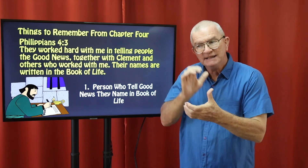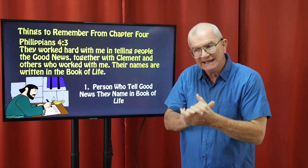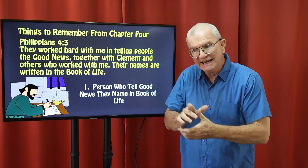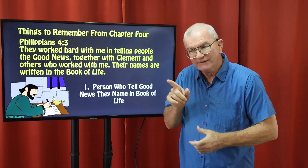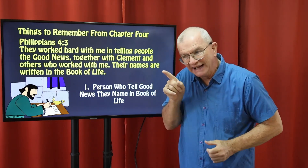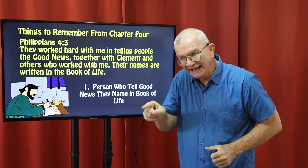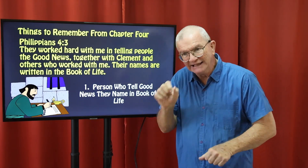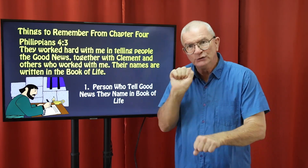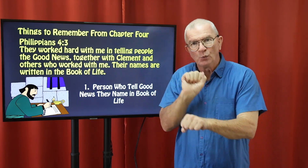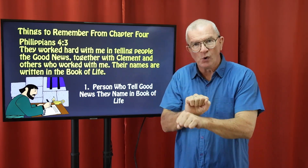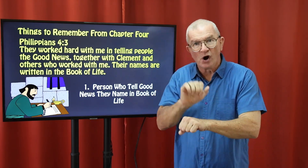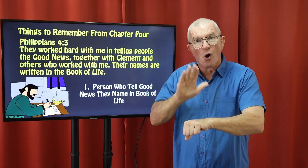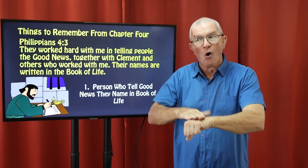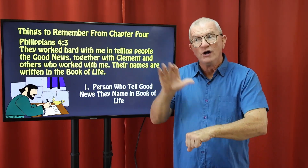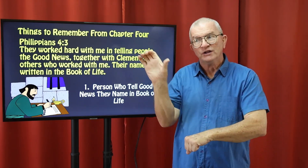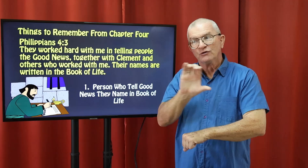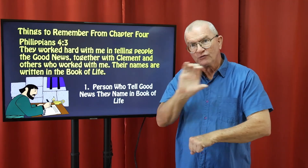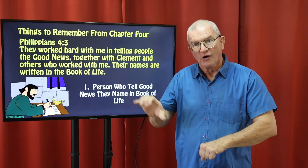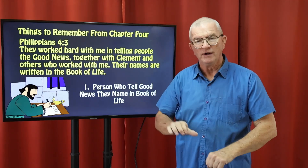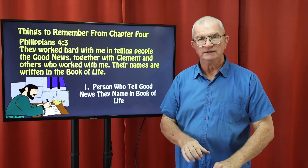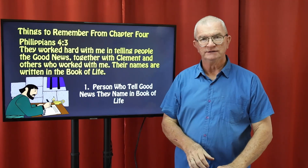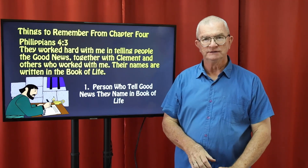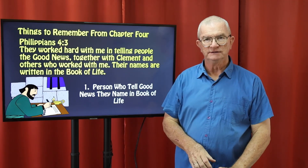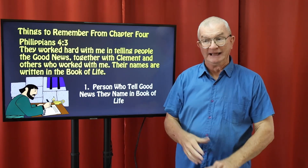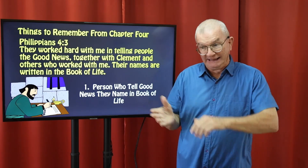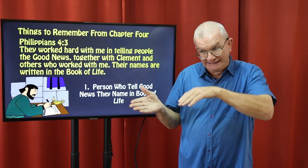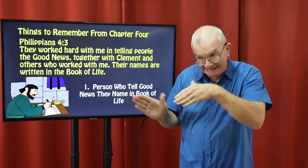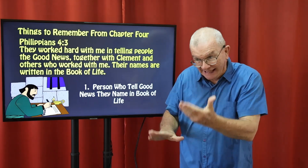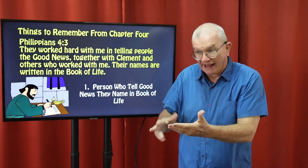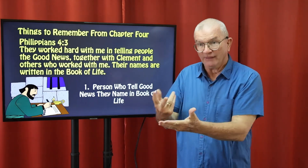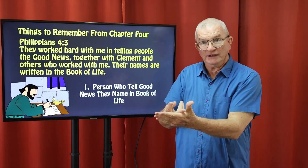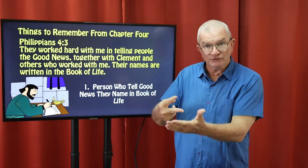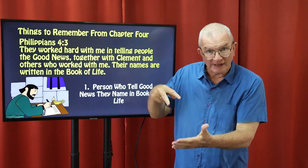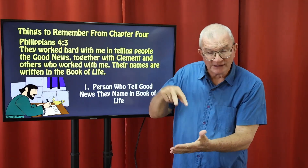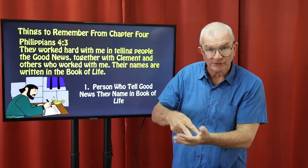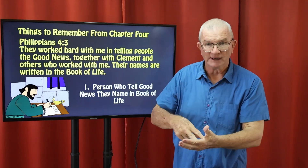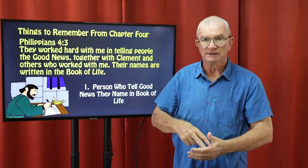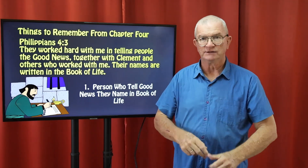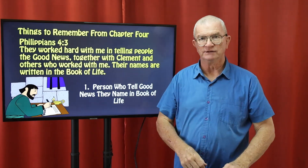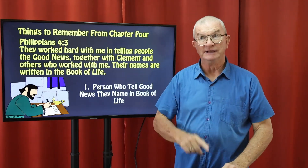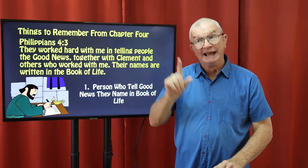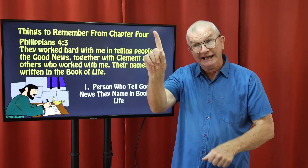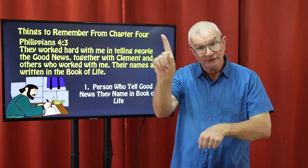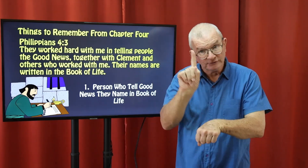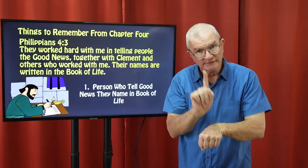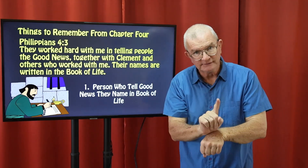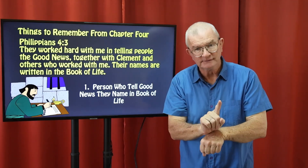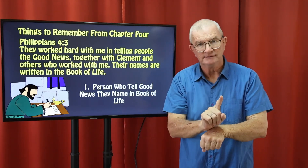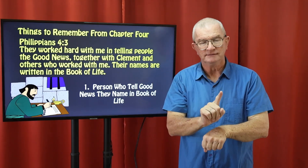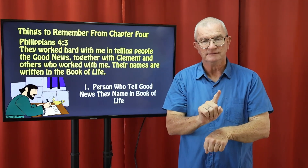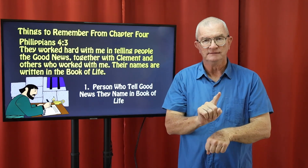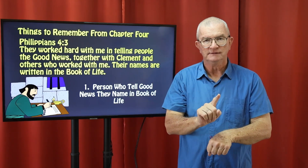Jesus. Believe in His work on the cross, His death, His resurrection, His return.